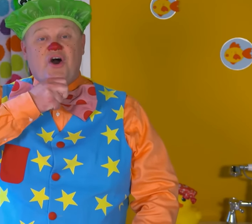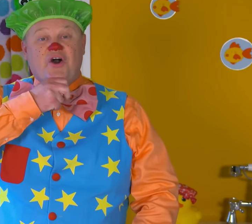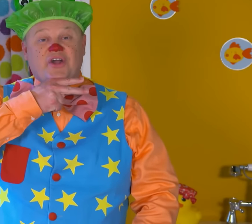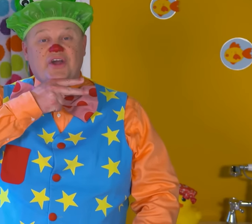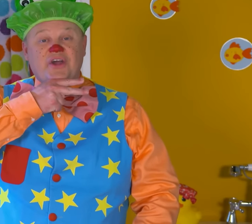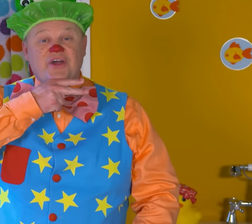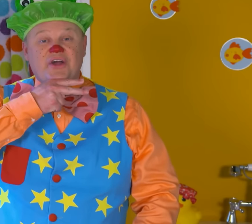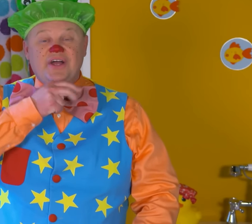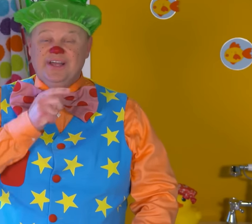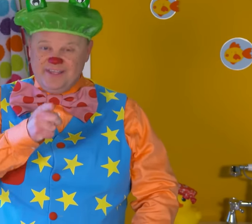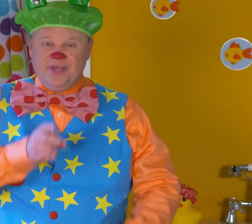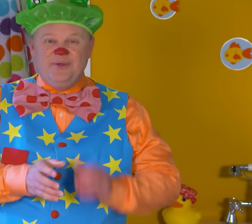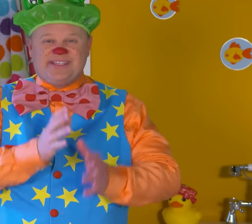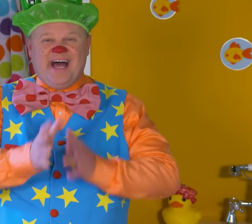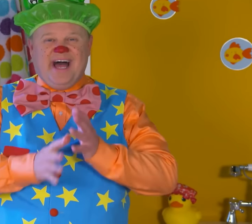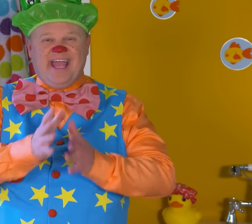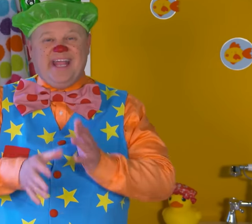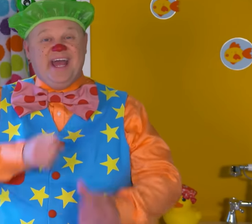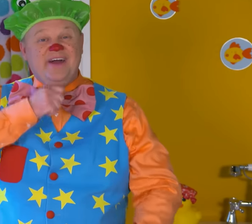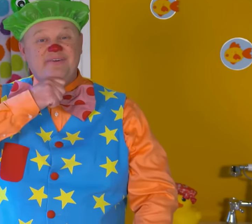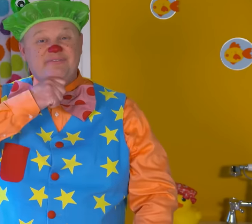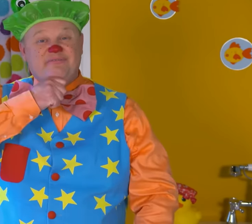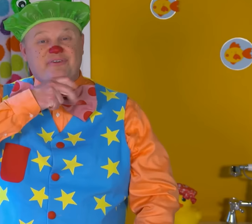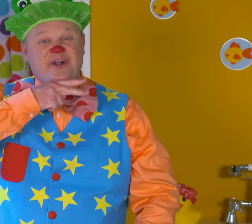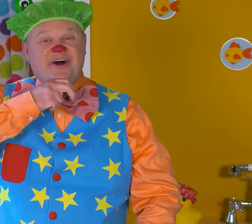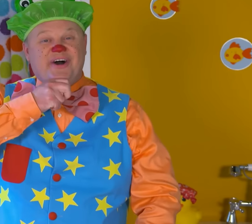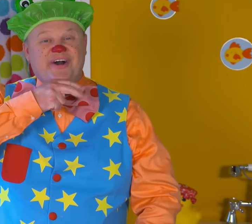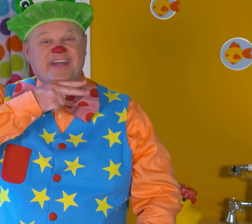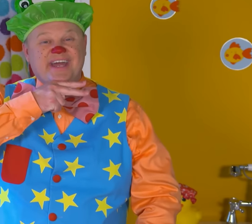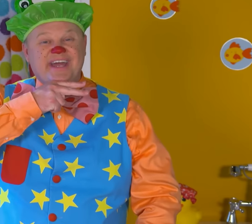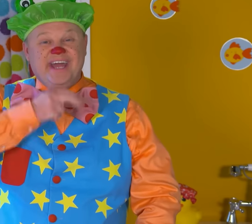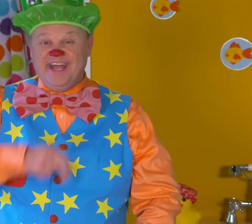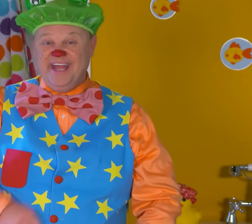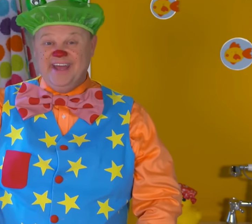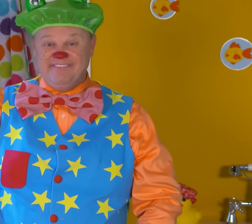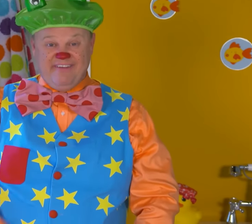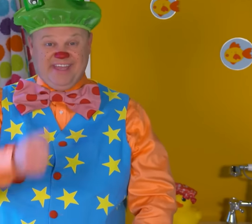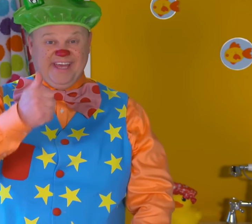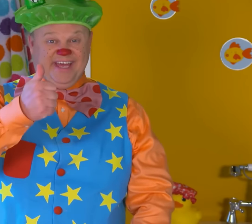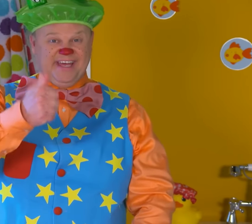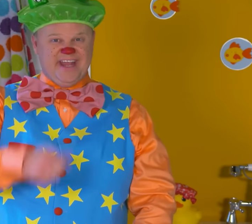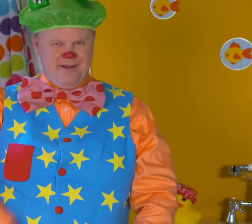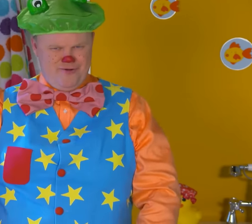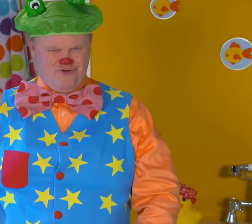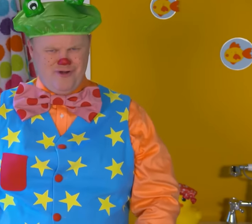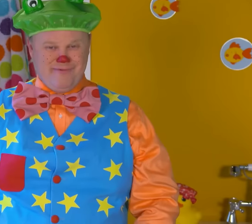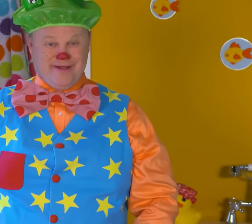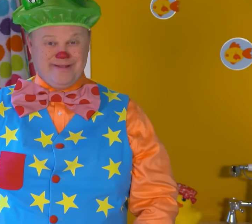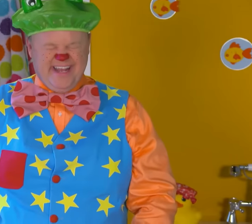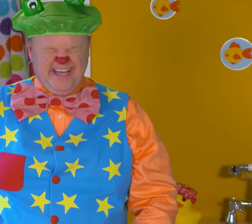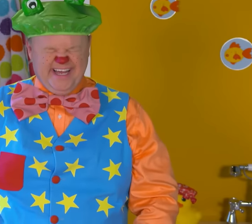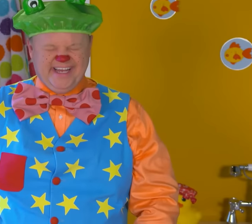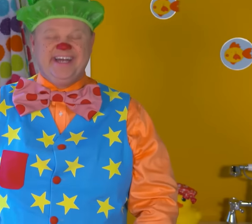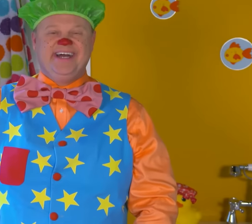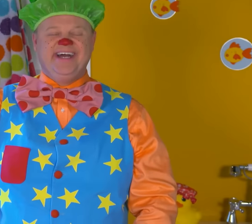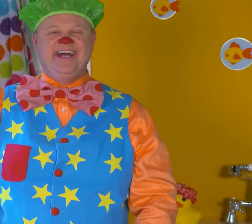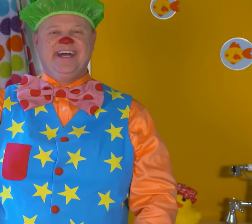Frog. You sign. Frog. Very good. Ribbit. Thank you,